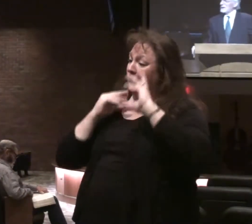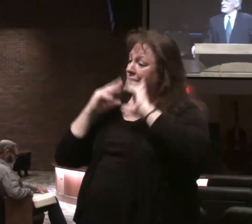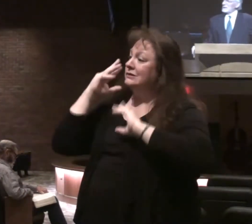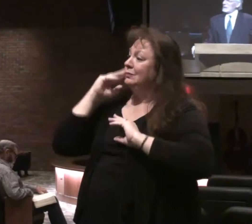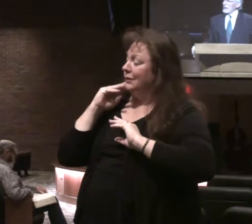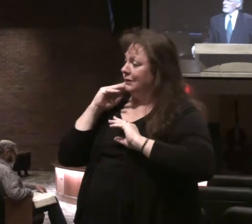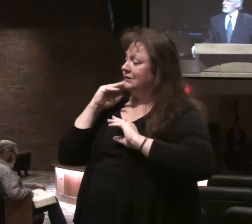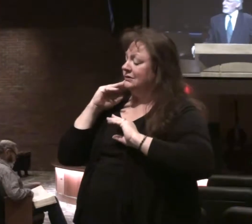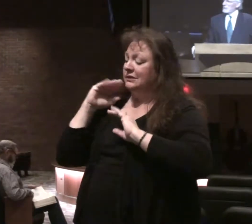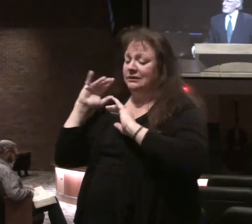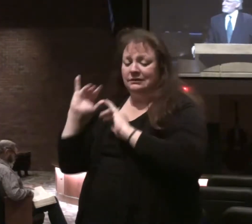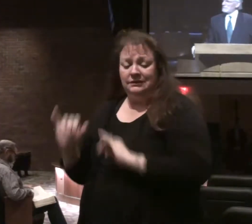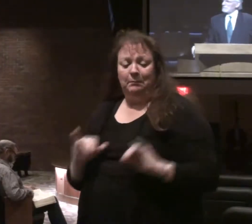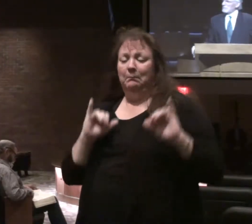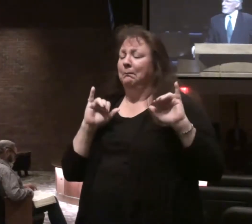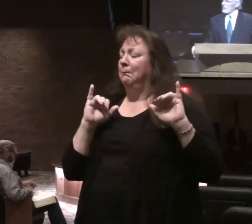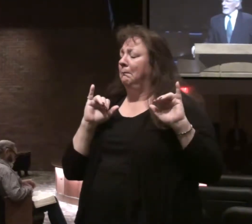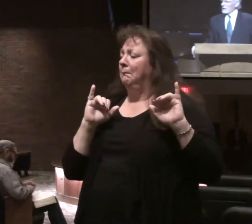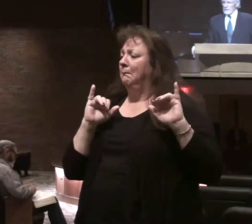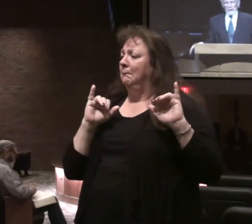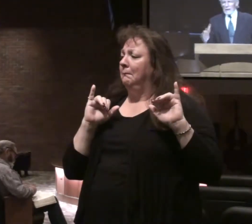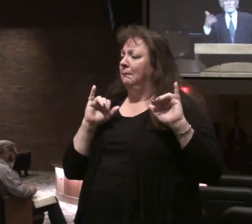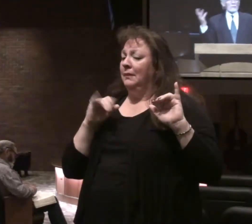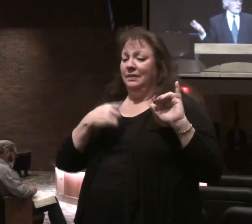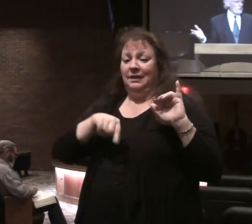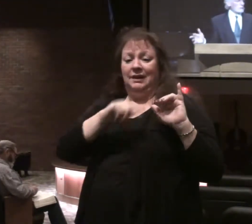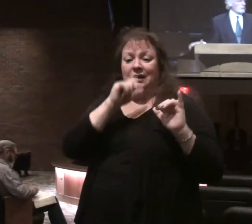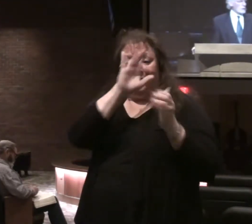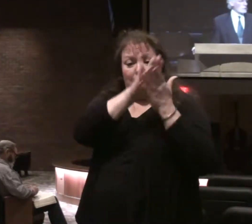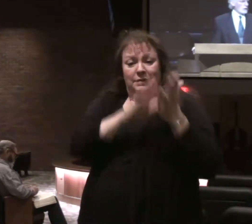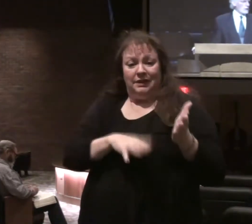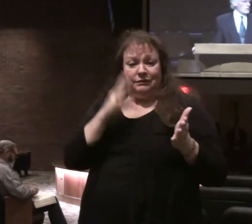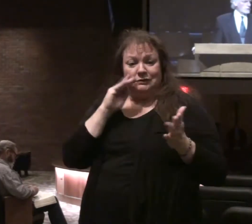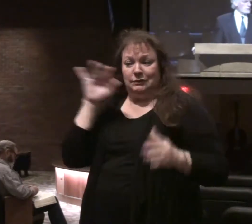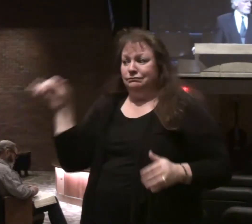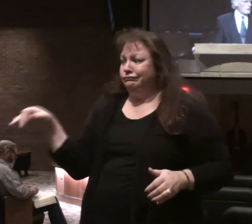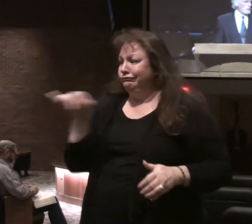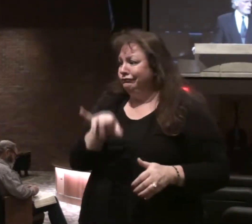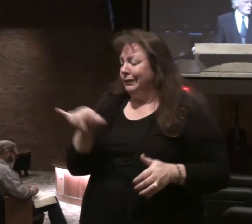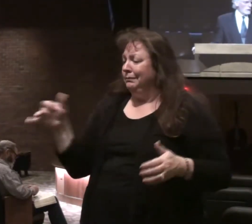experience the same things that the unbelievers